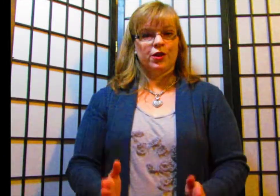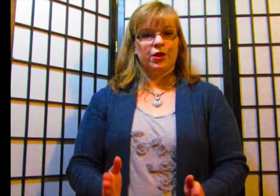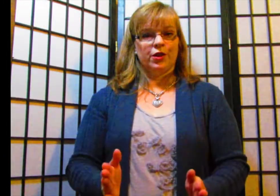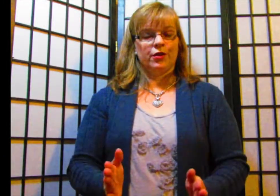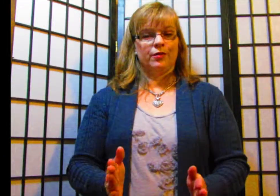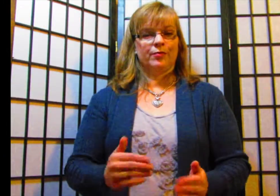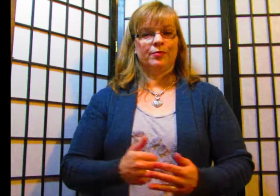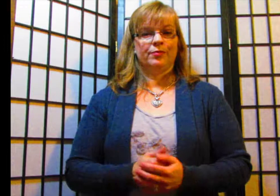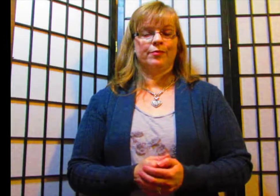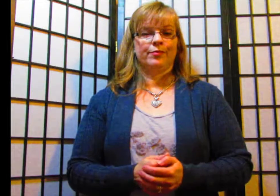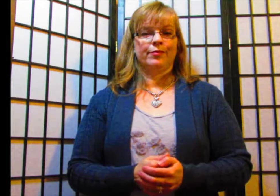Interpreter.